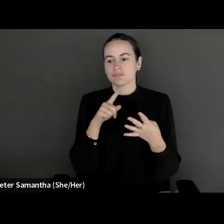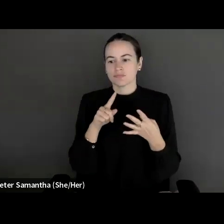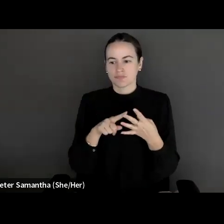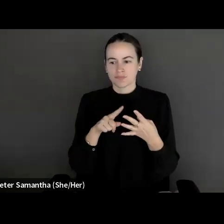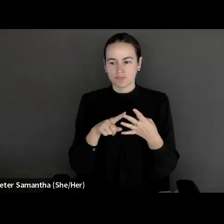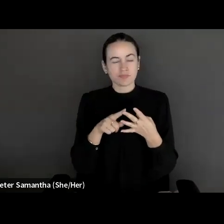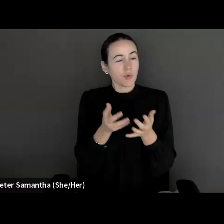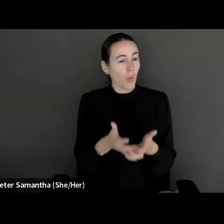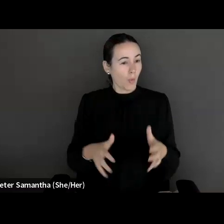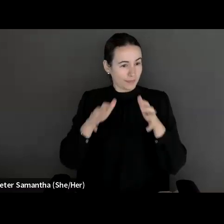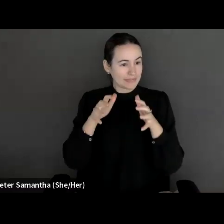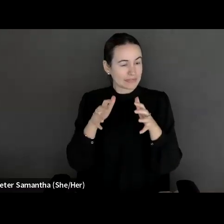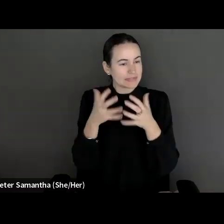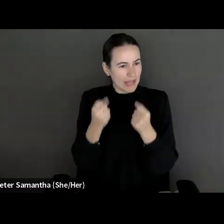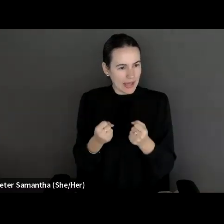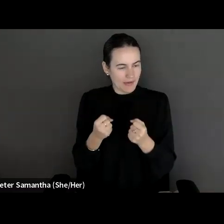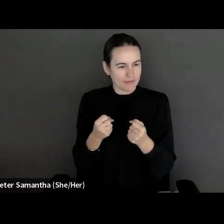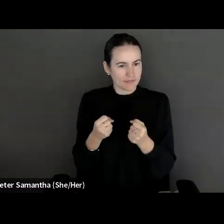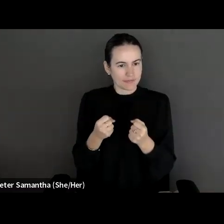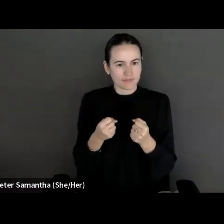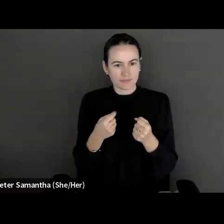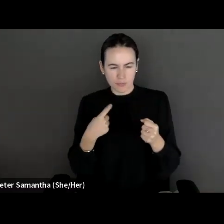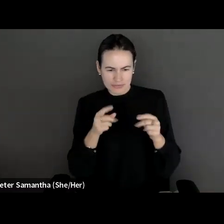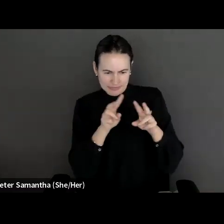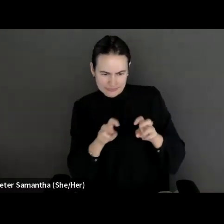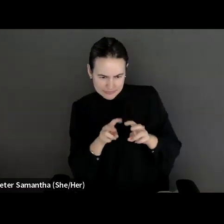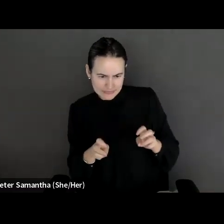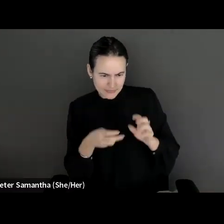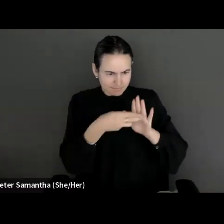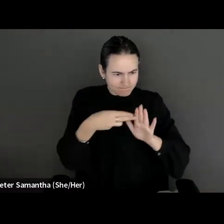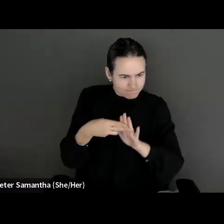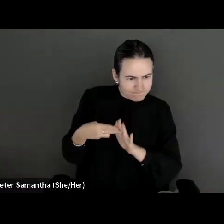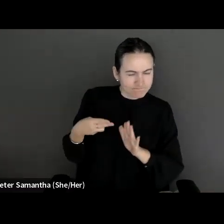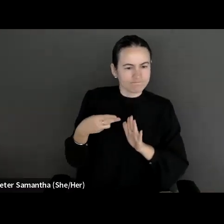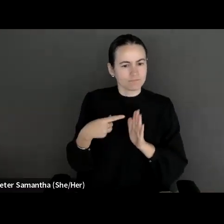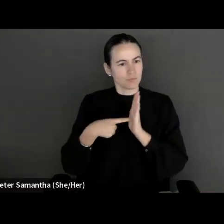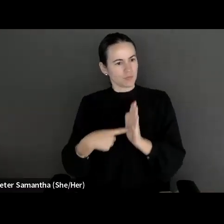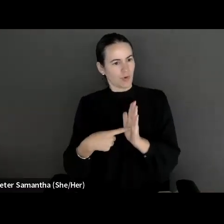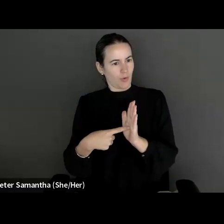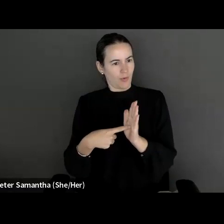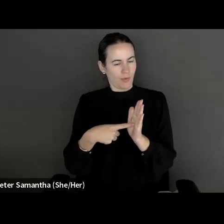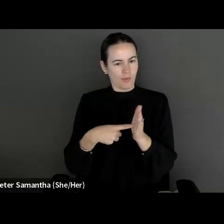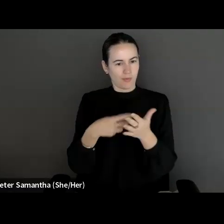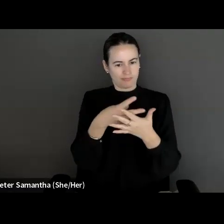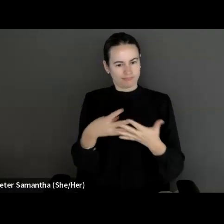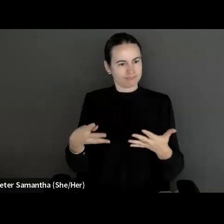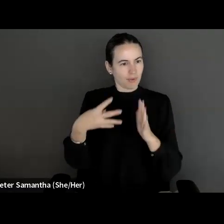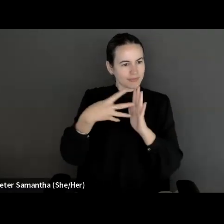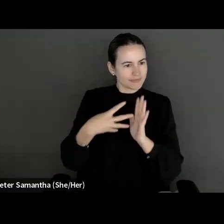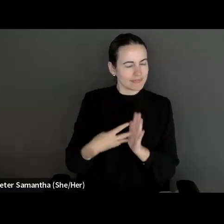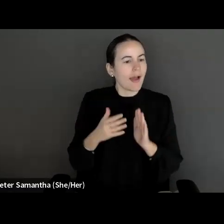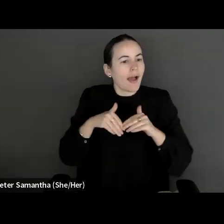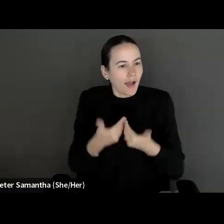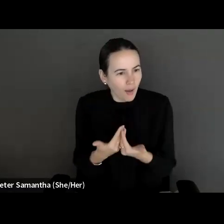we collected and coded to explore how rating scales are actually developed in our field. And based on that study,